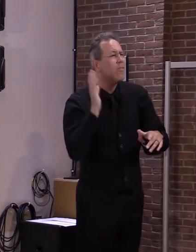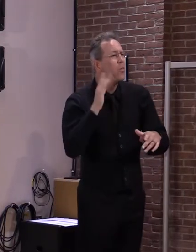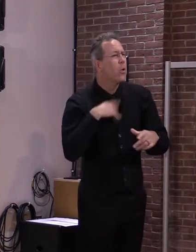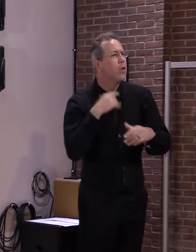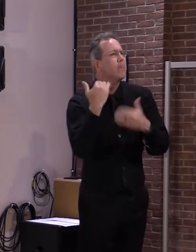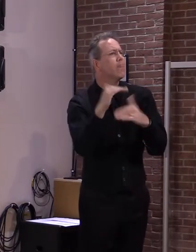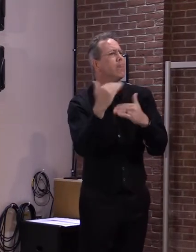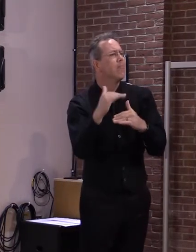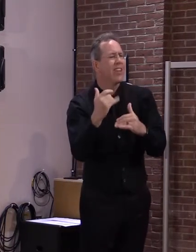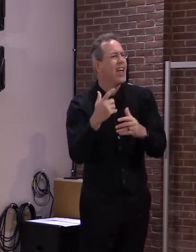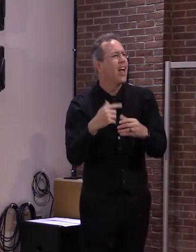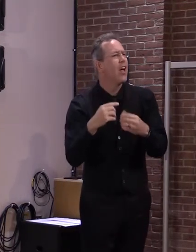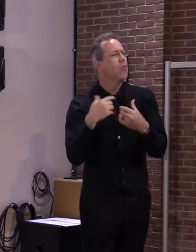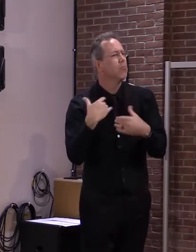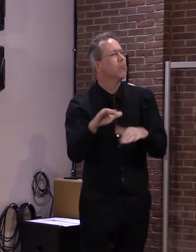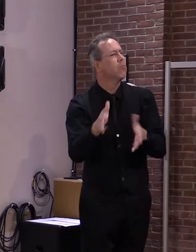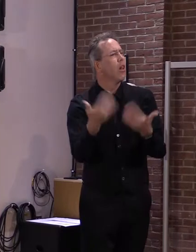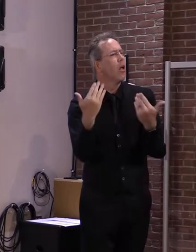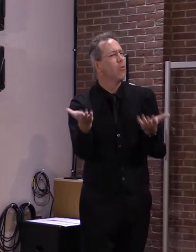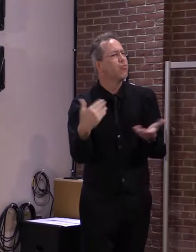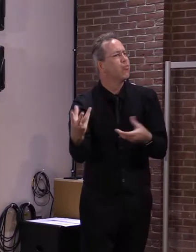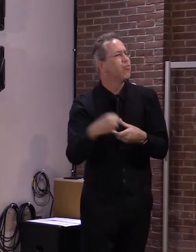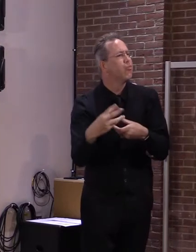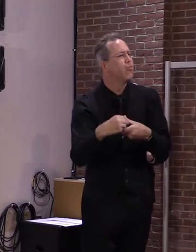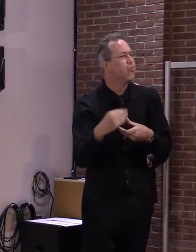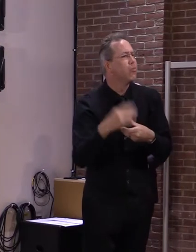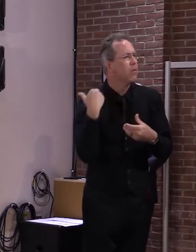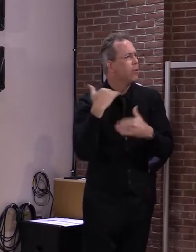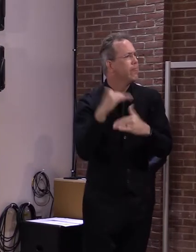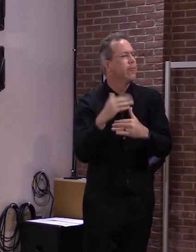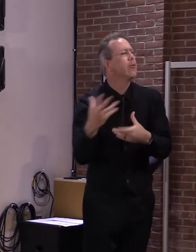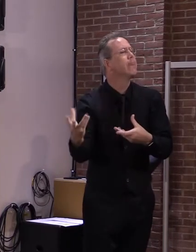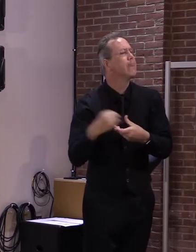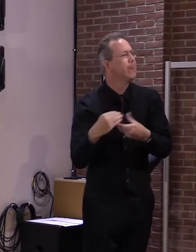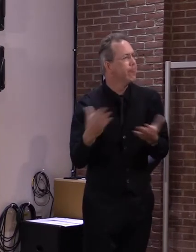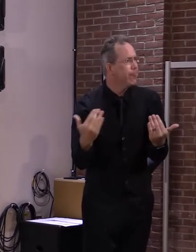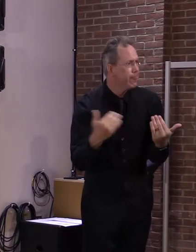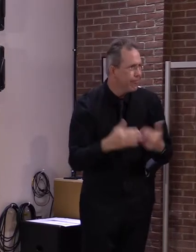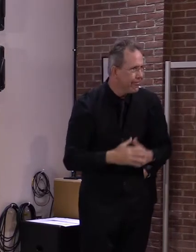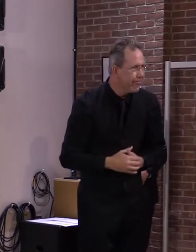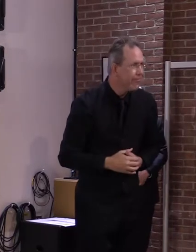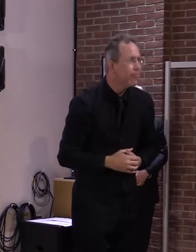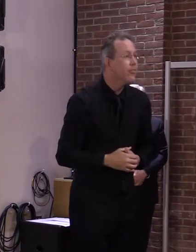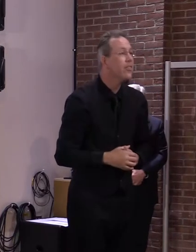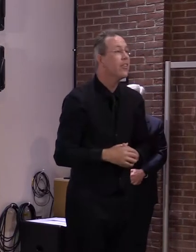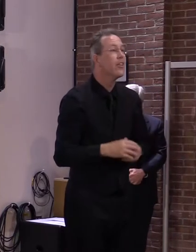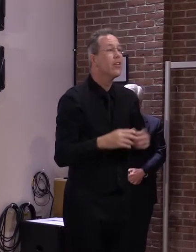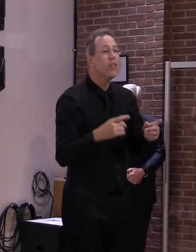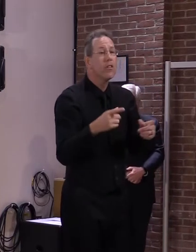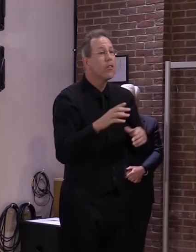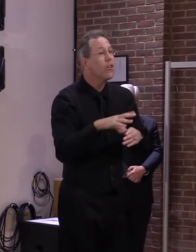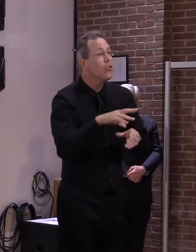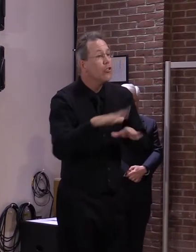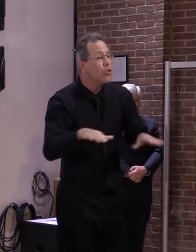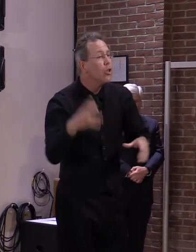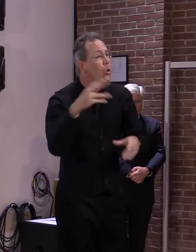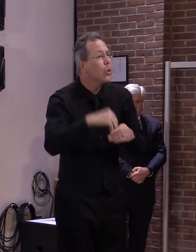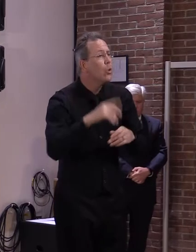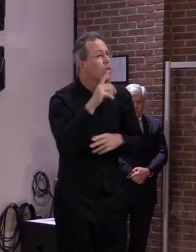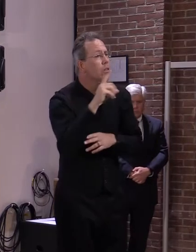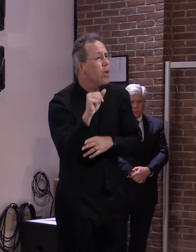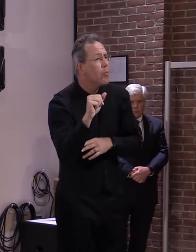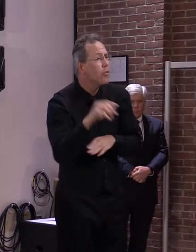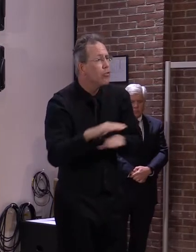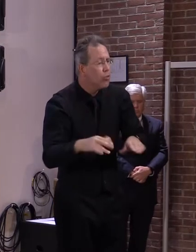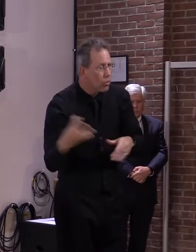and providing additional resources so that youth with disabilities or special needs are able to fully participate. For the grant